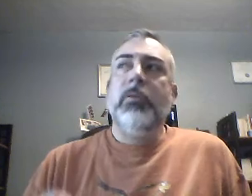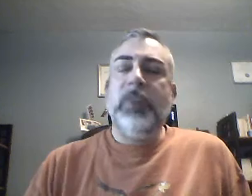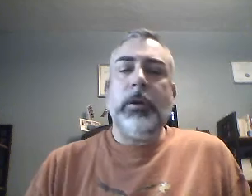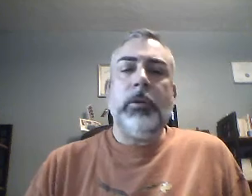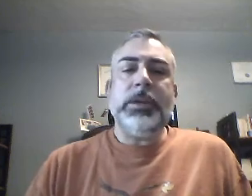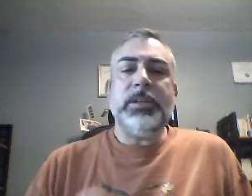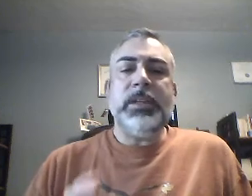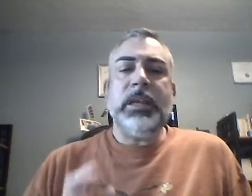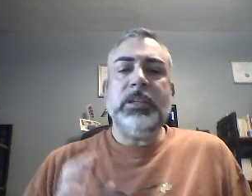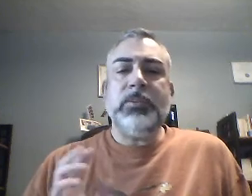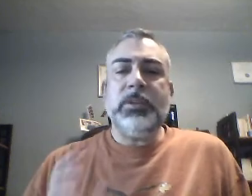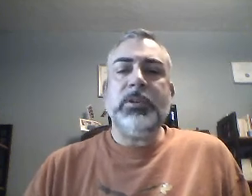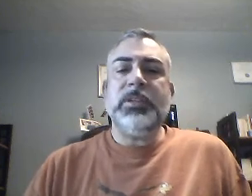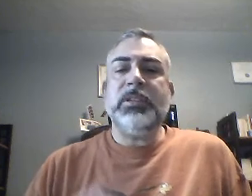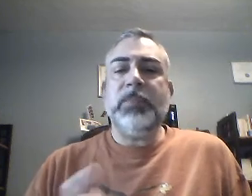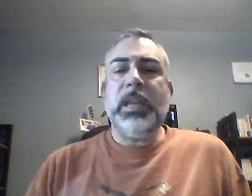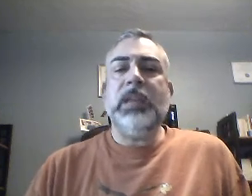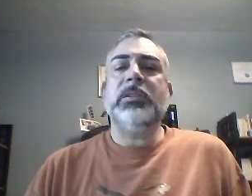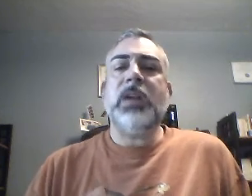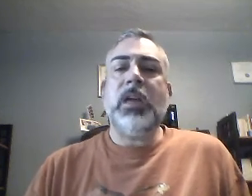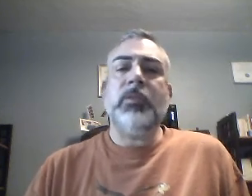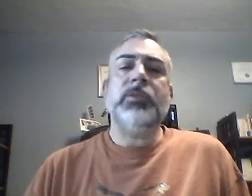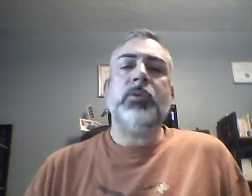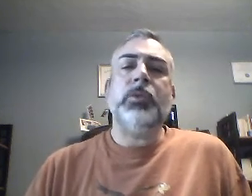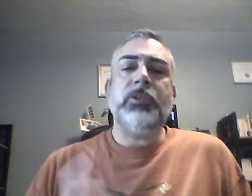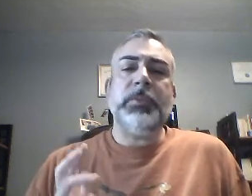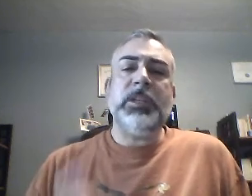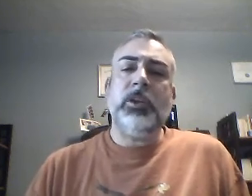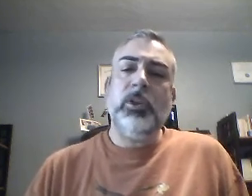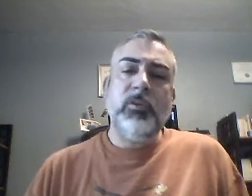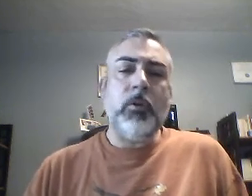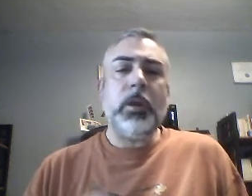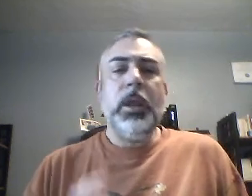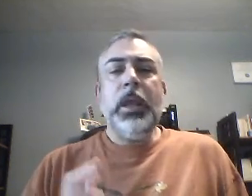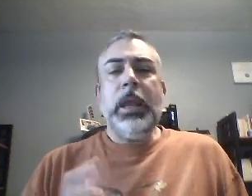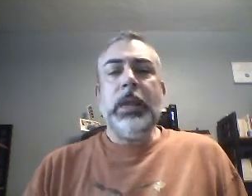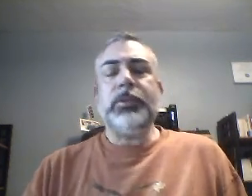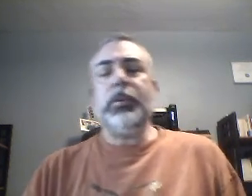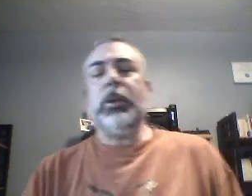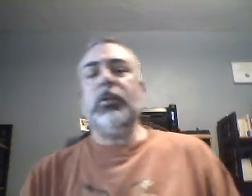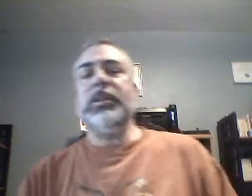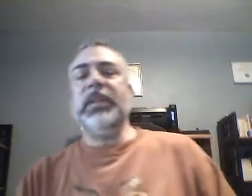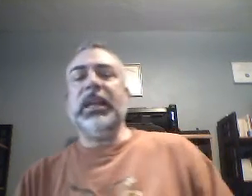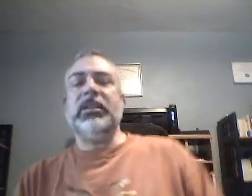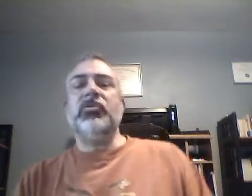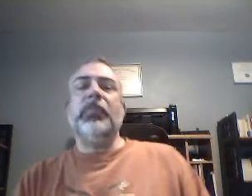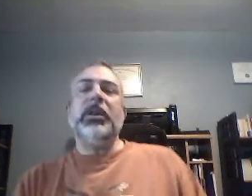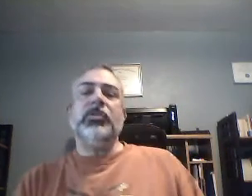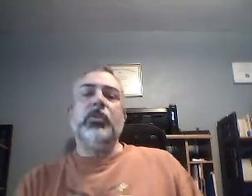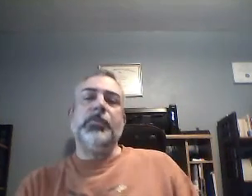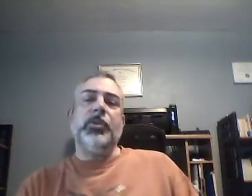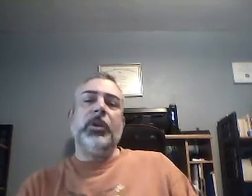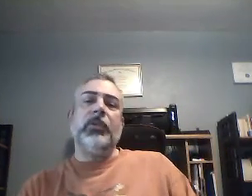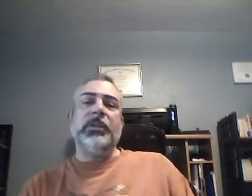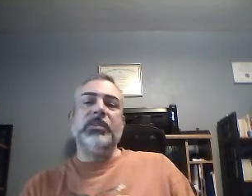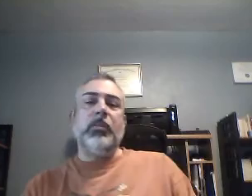very early 1980s. We start to see some gains in tolerance toward LGBTQ folk, and also an increase in anti-discrimination laws, particularly at some local